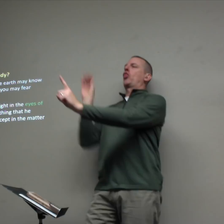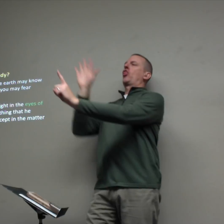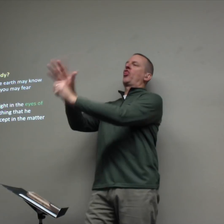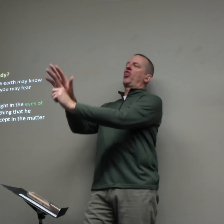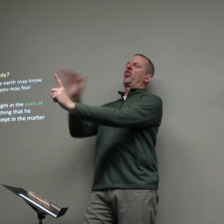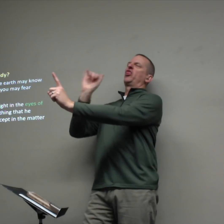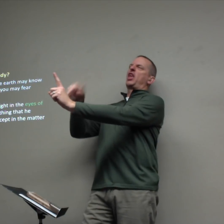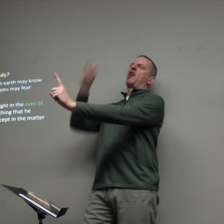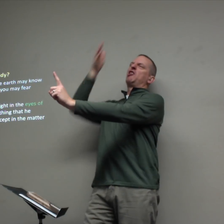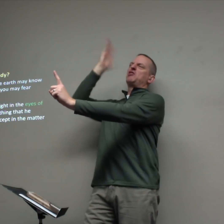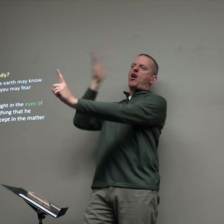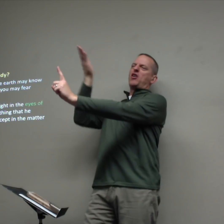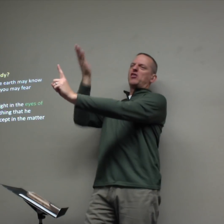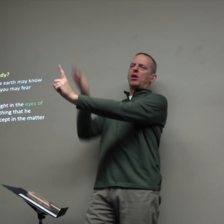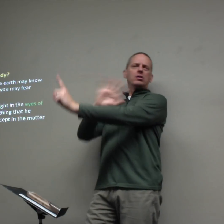We can't put our views on what God is.